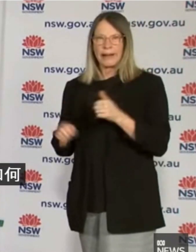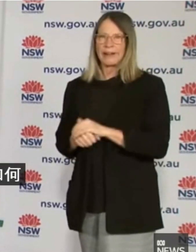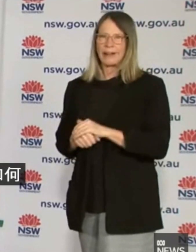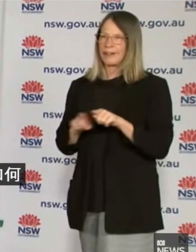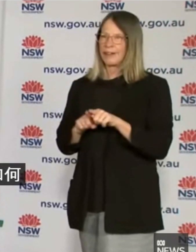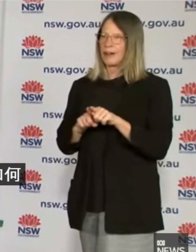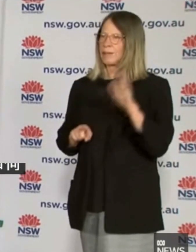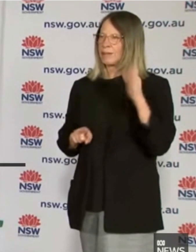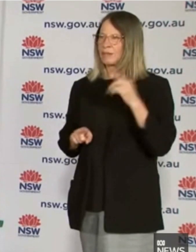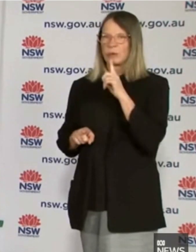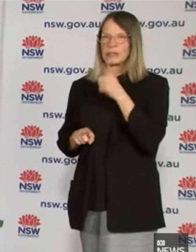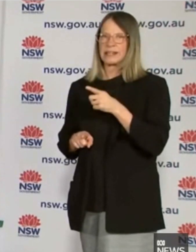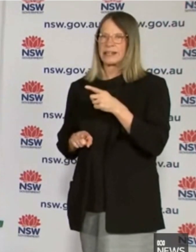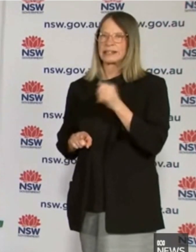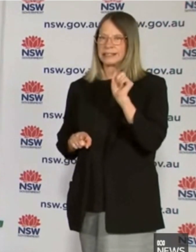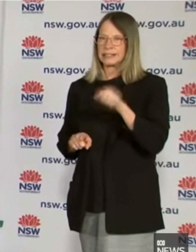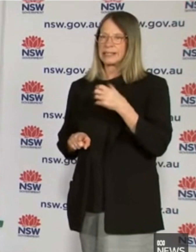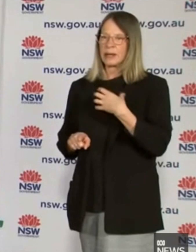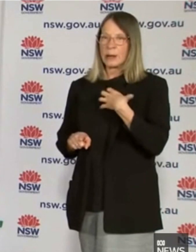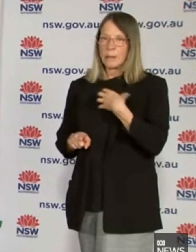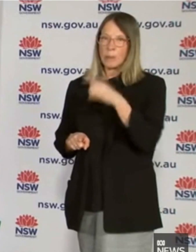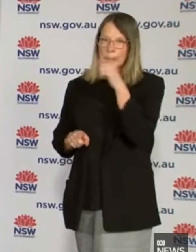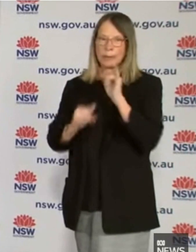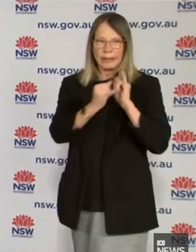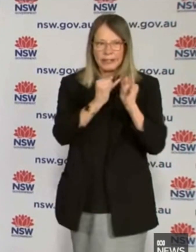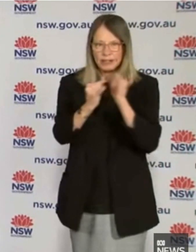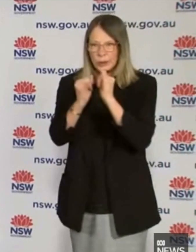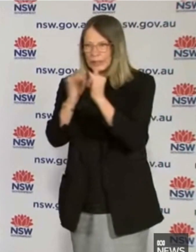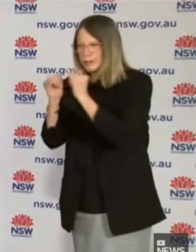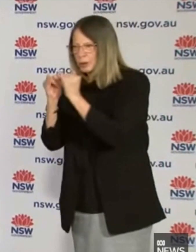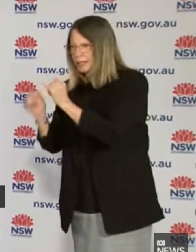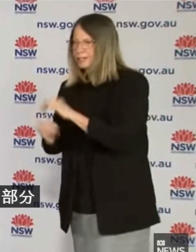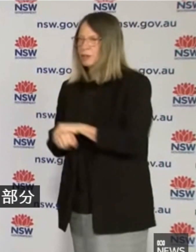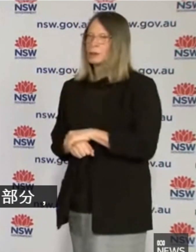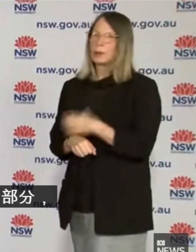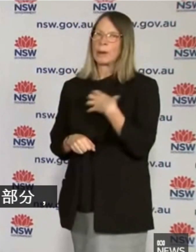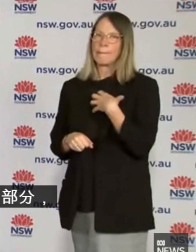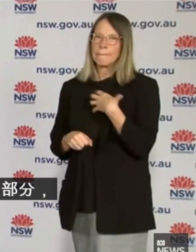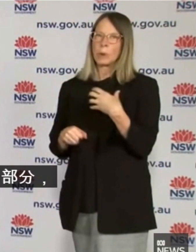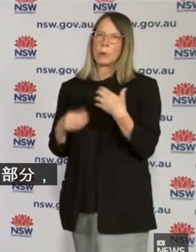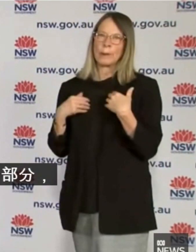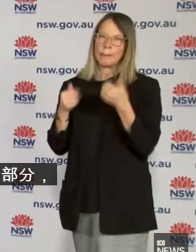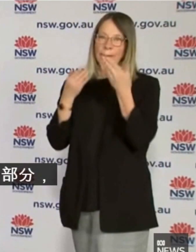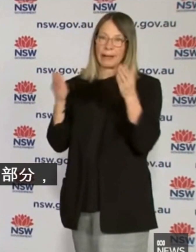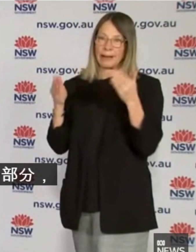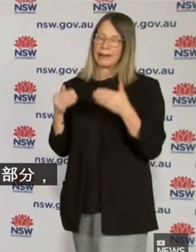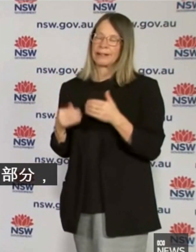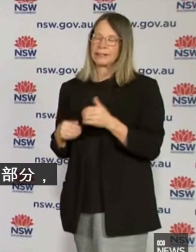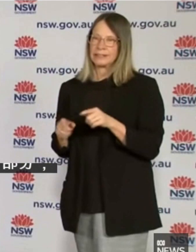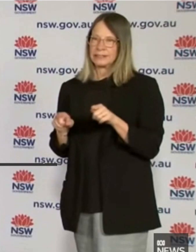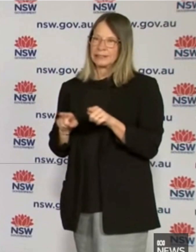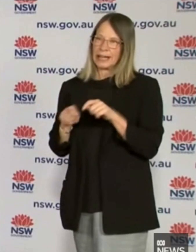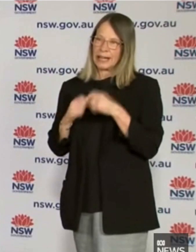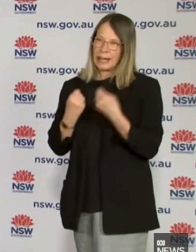the numbers in our contact tracing teams, in our public health teams as part of the response. There's been big efforts